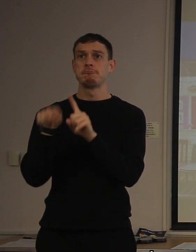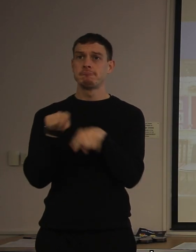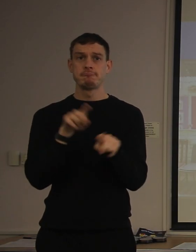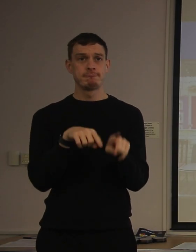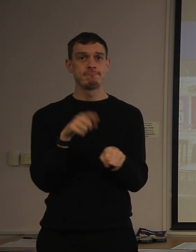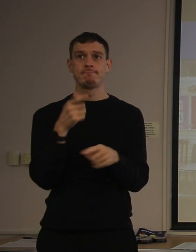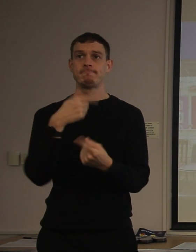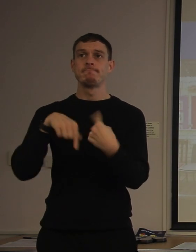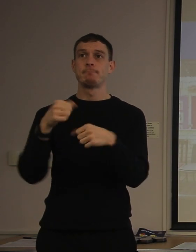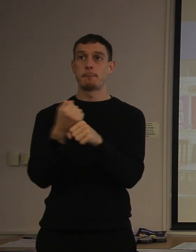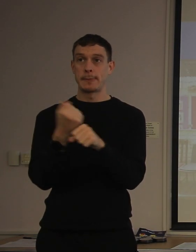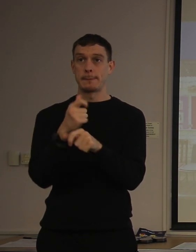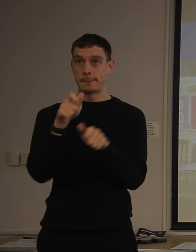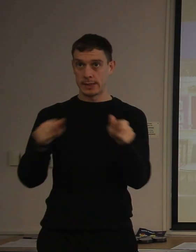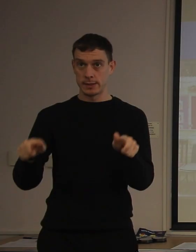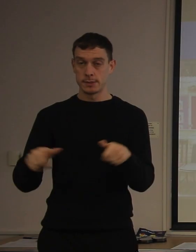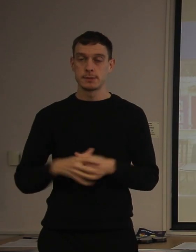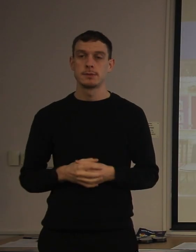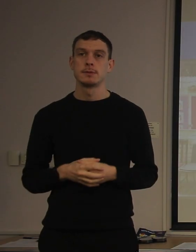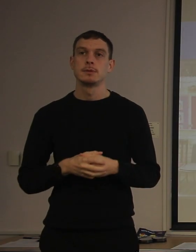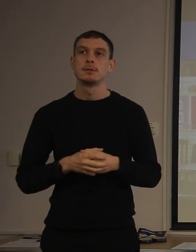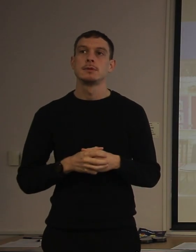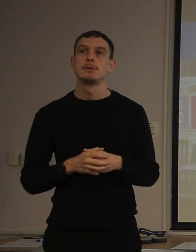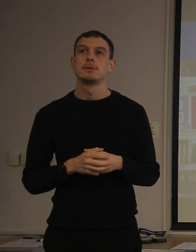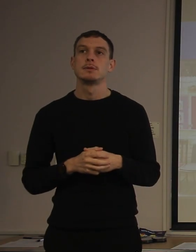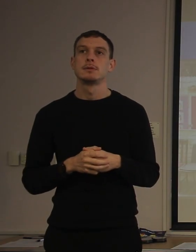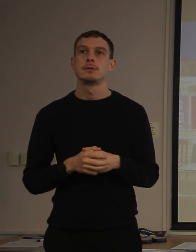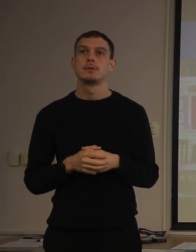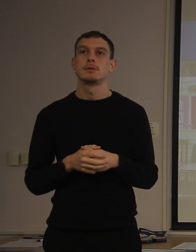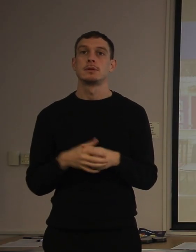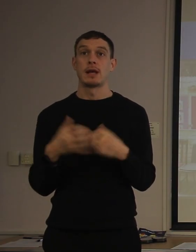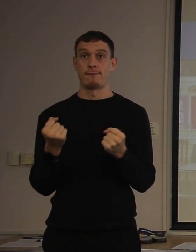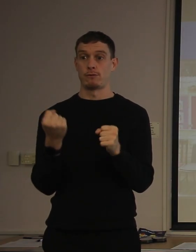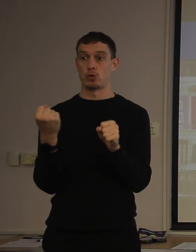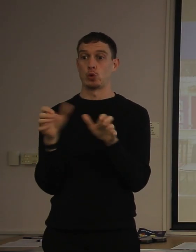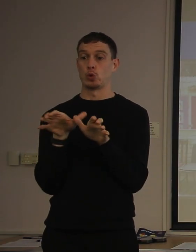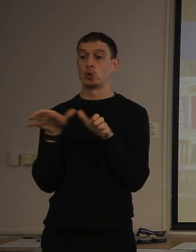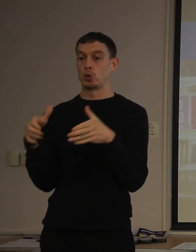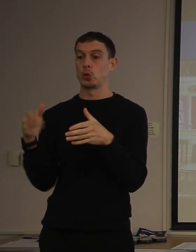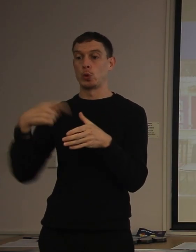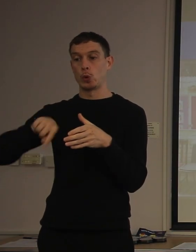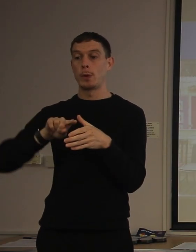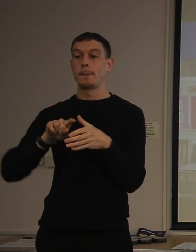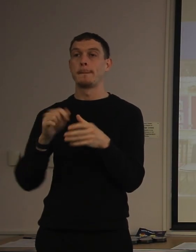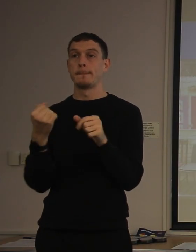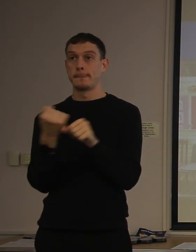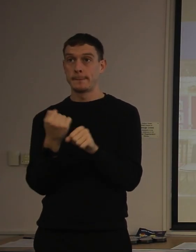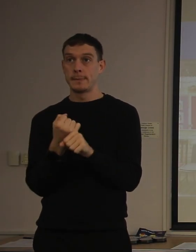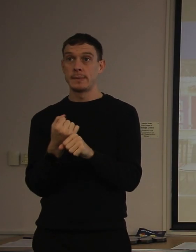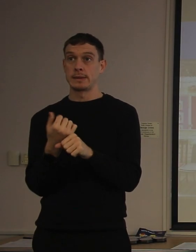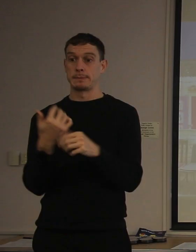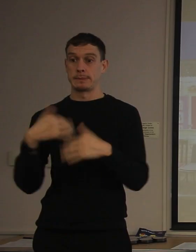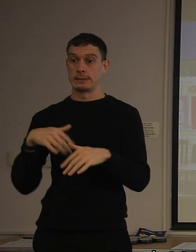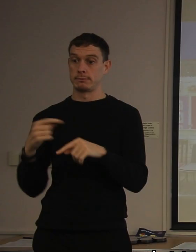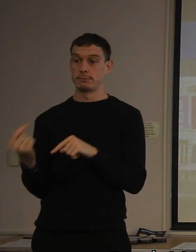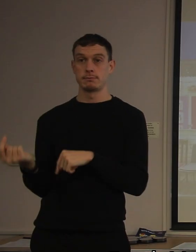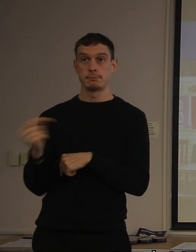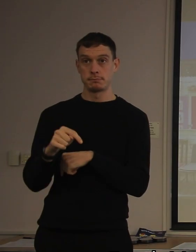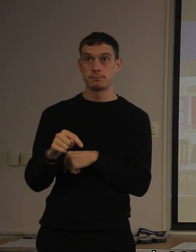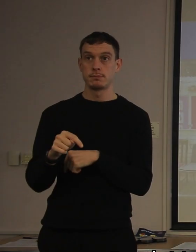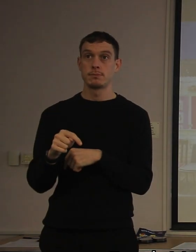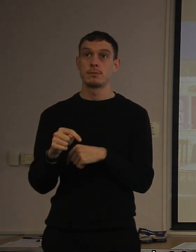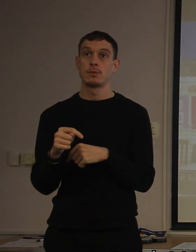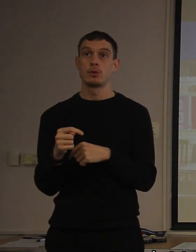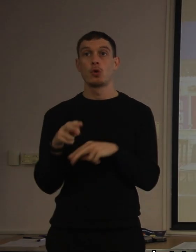nice. And just recently we've also had like groups of makers come in as well. So Forth